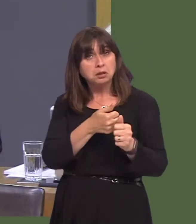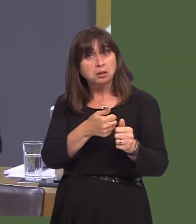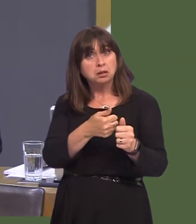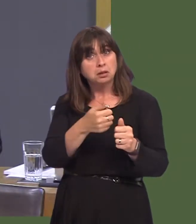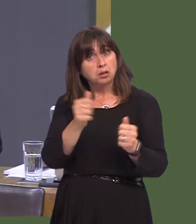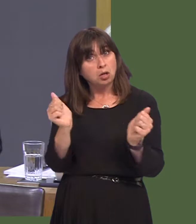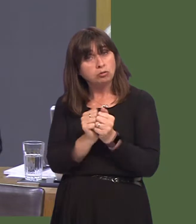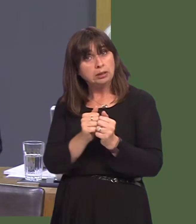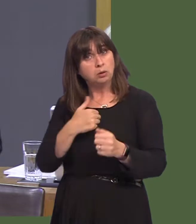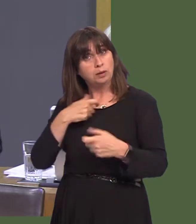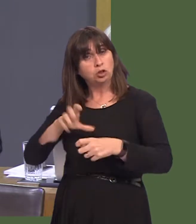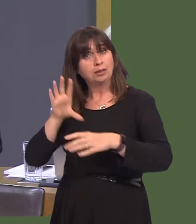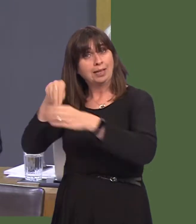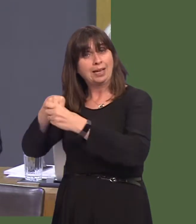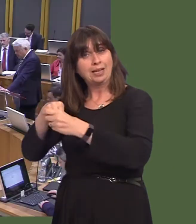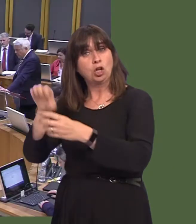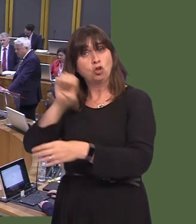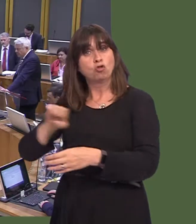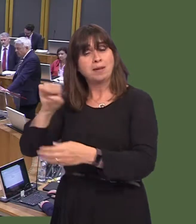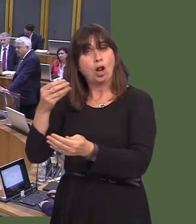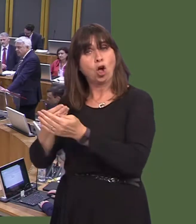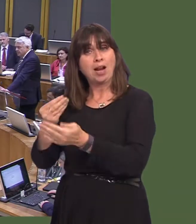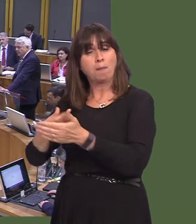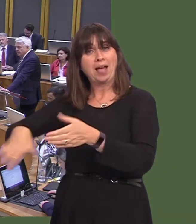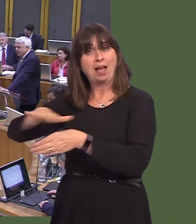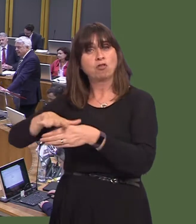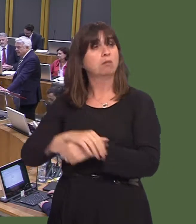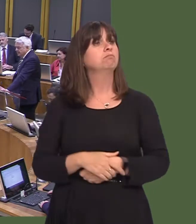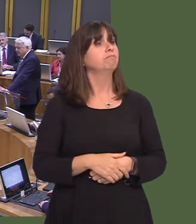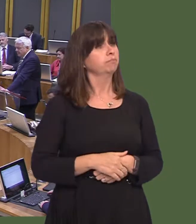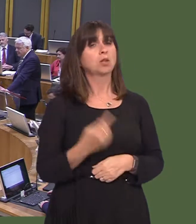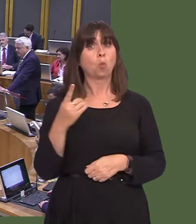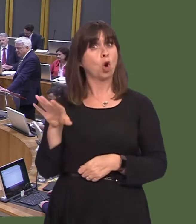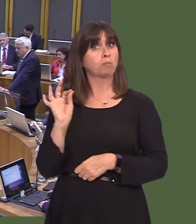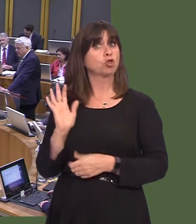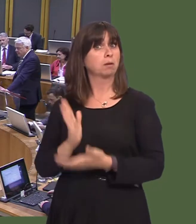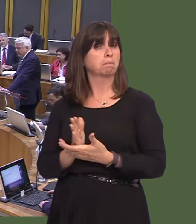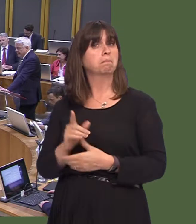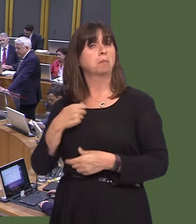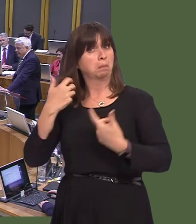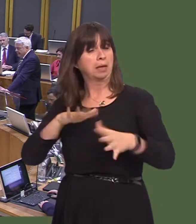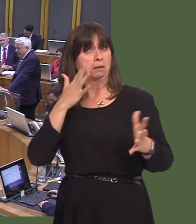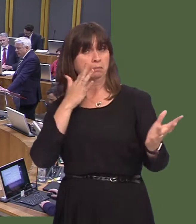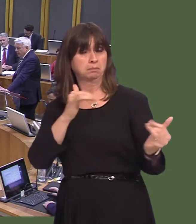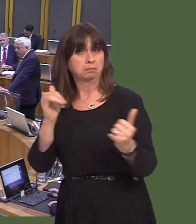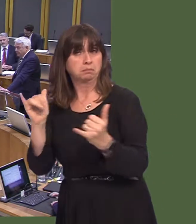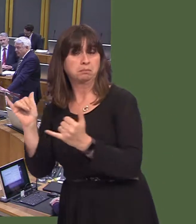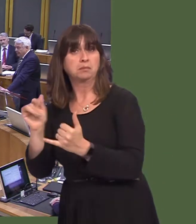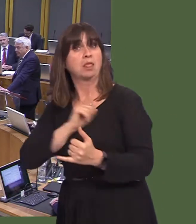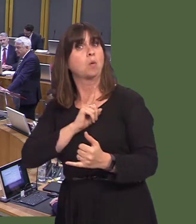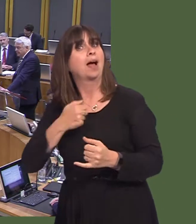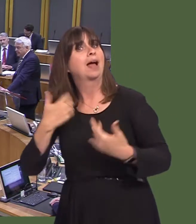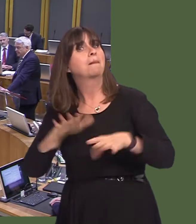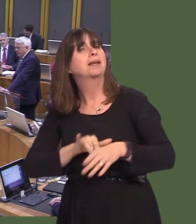of the European Economic Area? It is one option that we need to look at, and that is something as a government we have done. It's why I went to